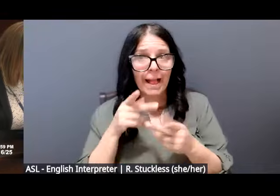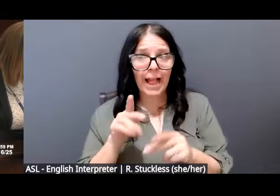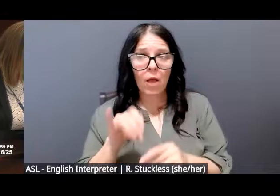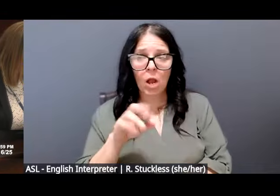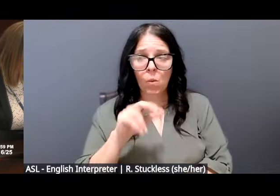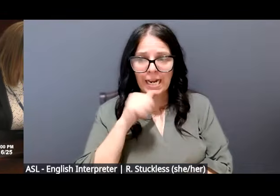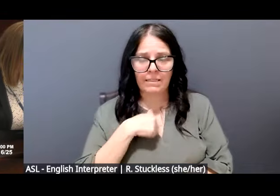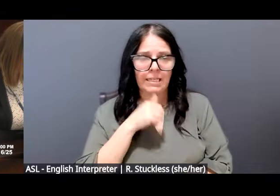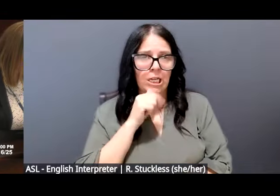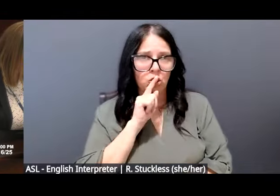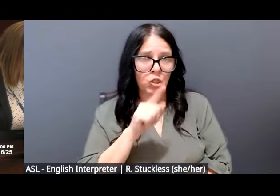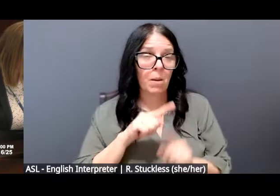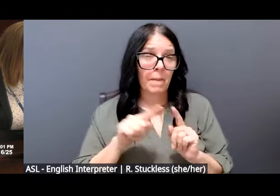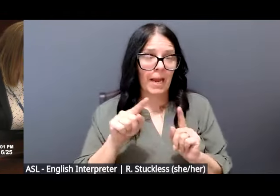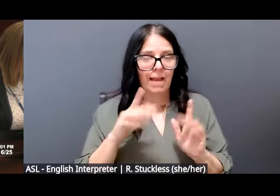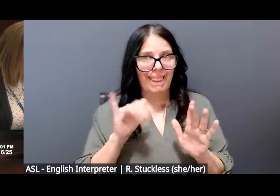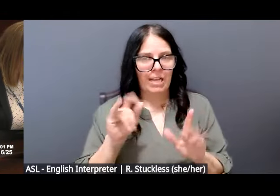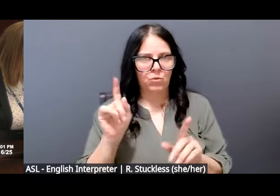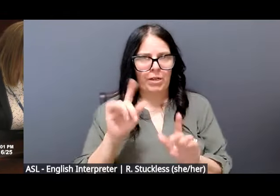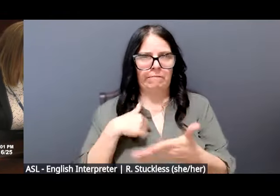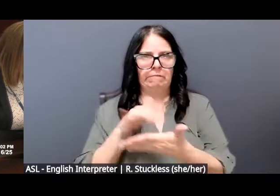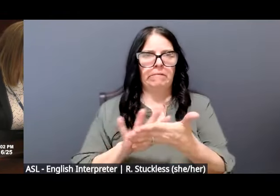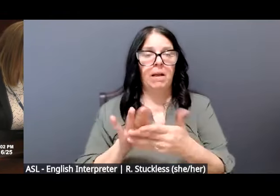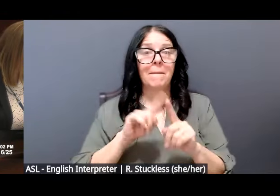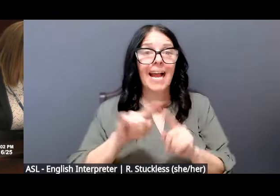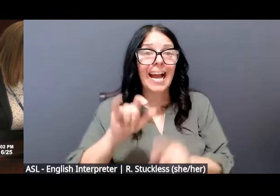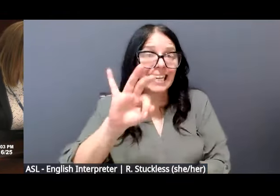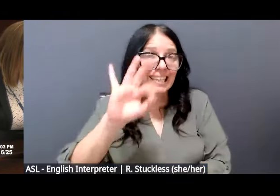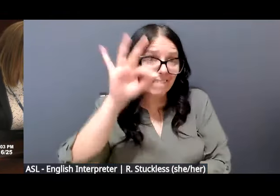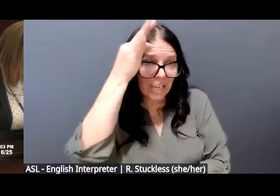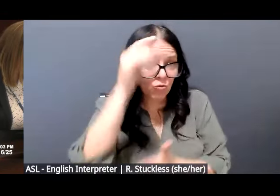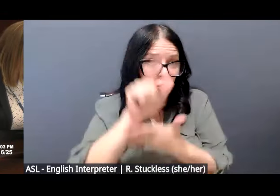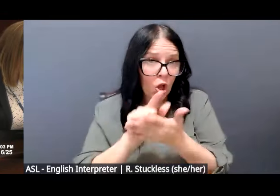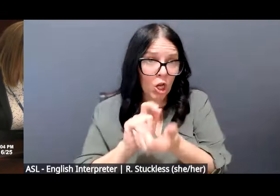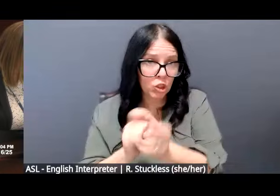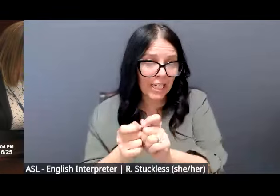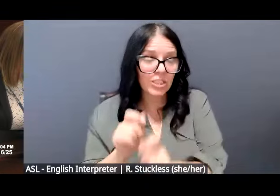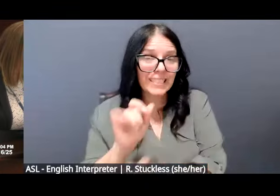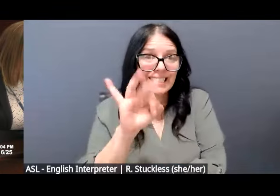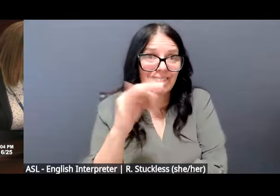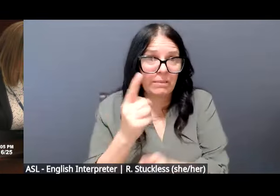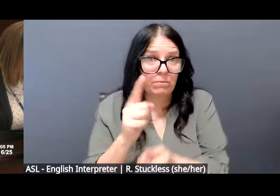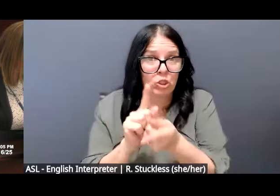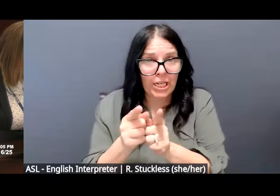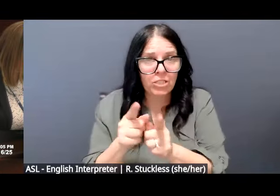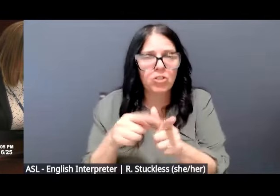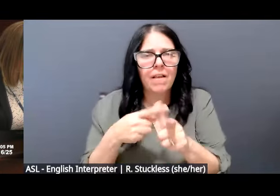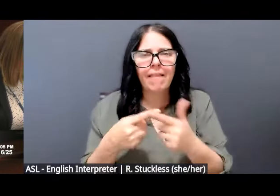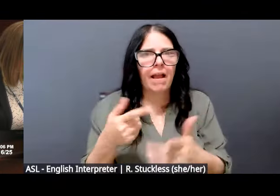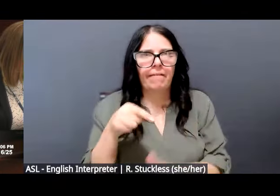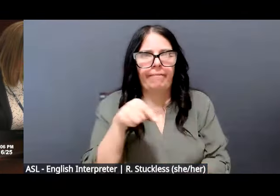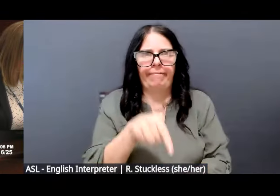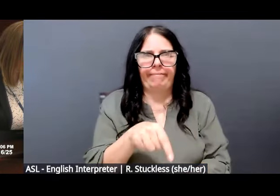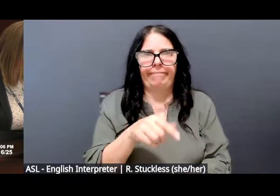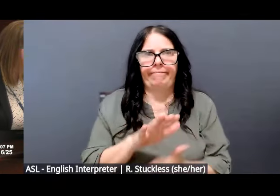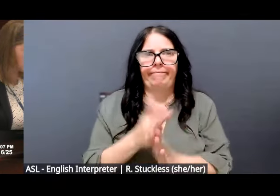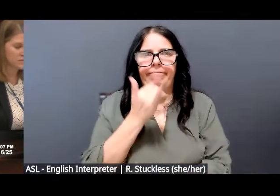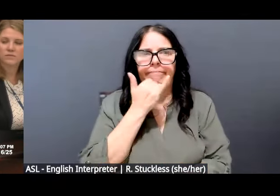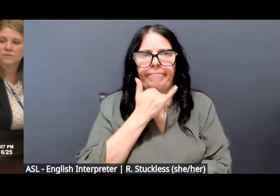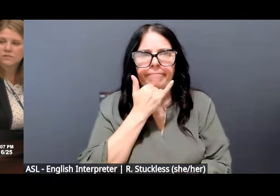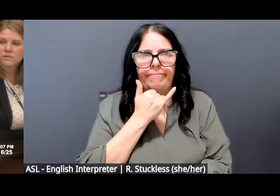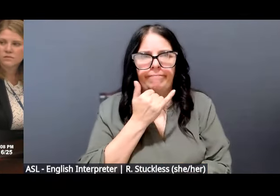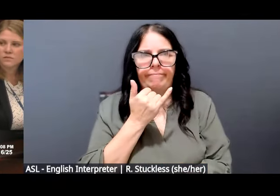federal law changes, then it's right. But if something changes, then this is no longer accurate of what